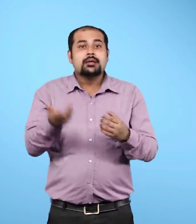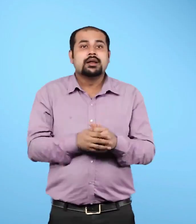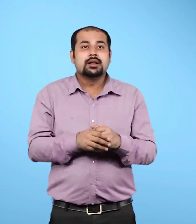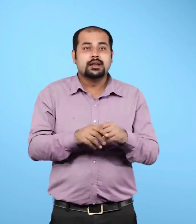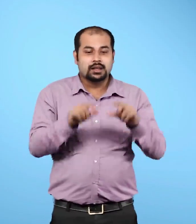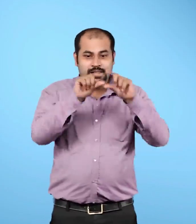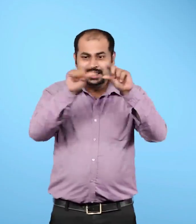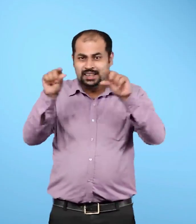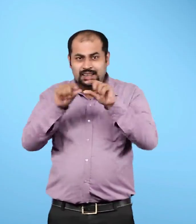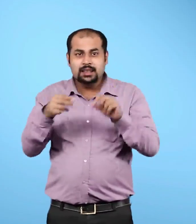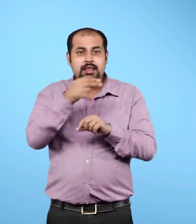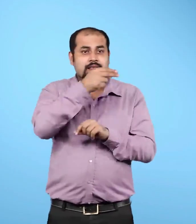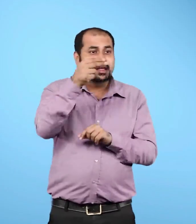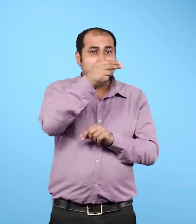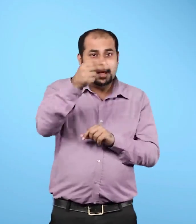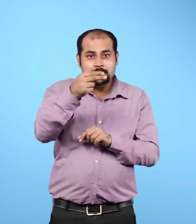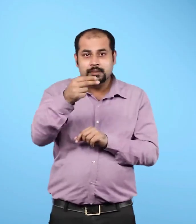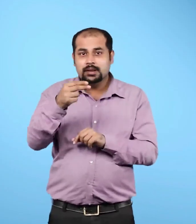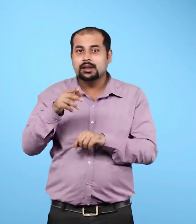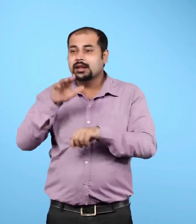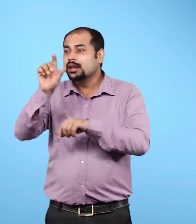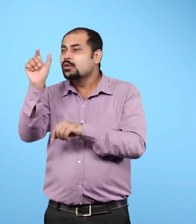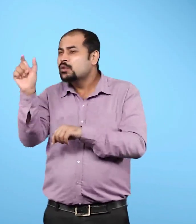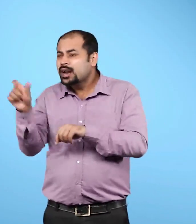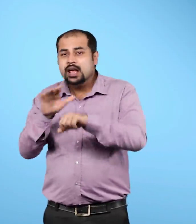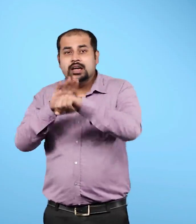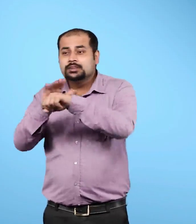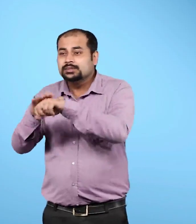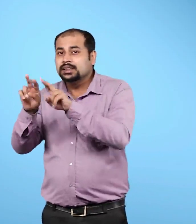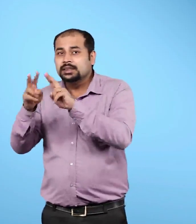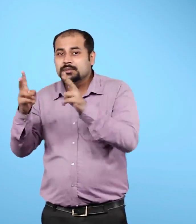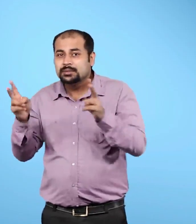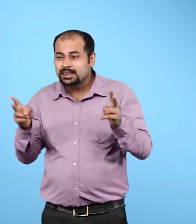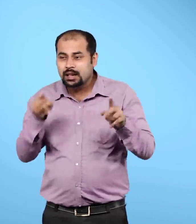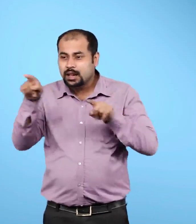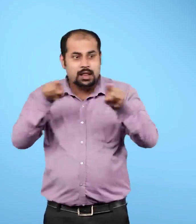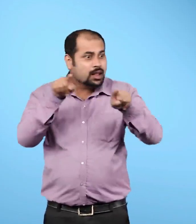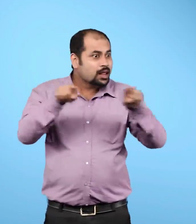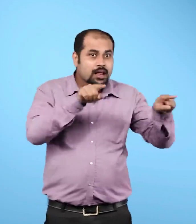problems and encourage them to find out alternative ways to solve them.